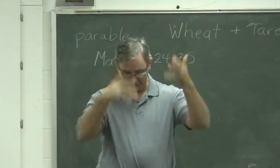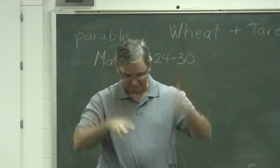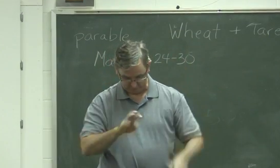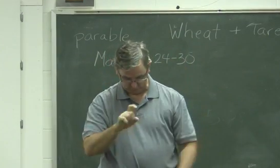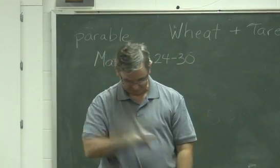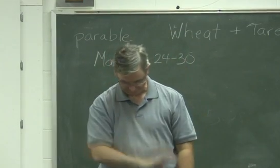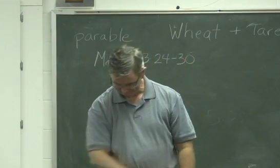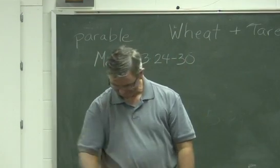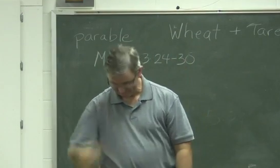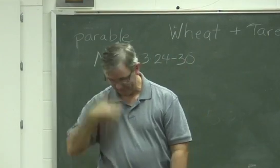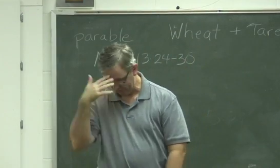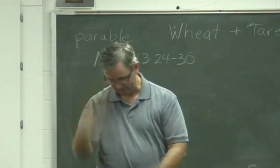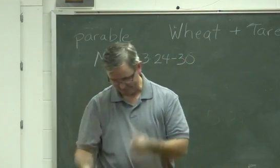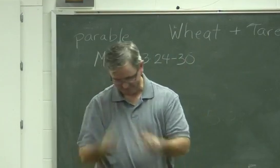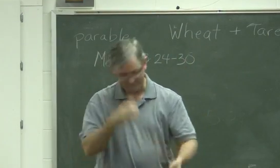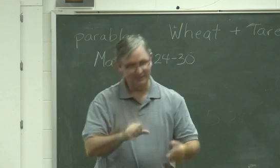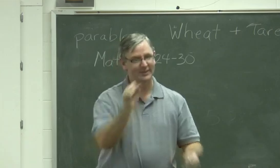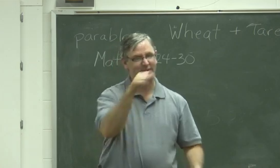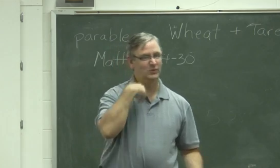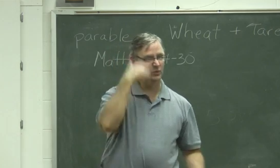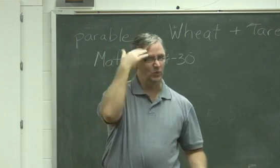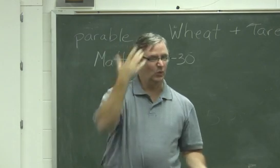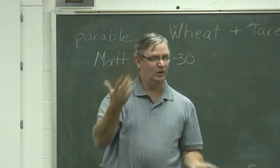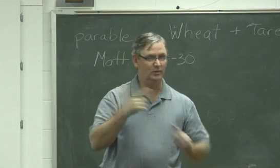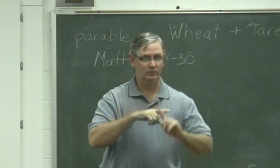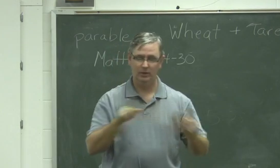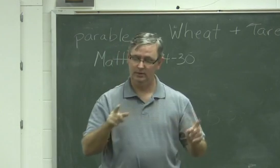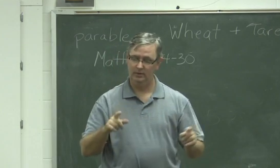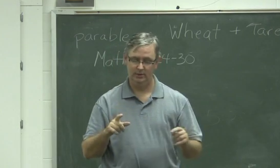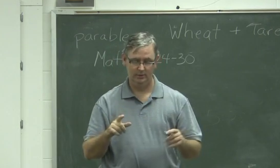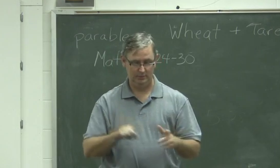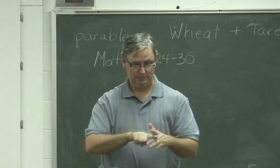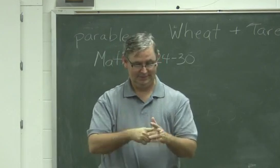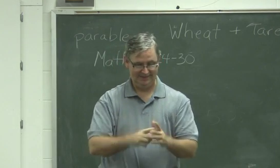Where corn grows, there's no weed, or no weeds. But